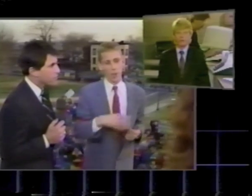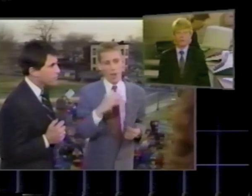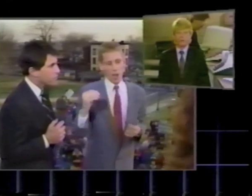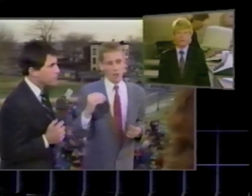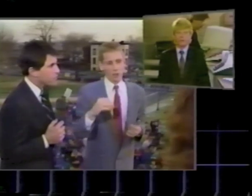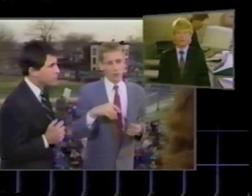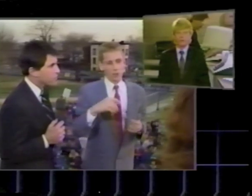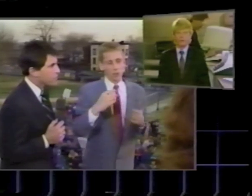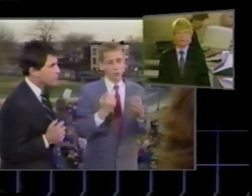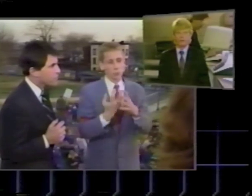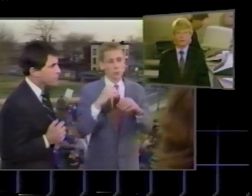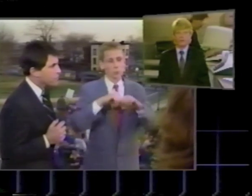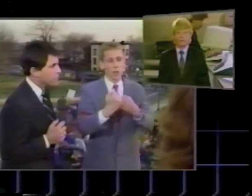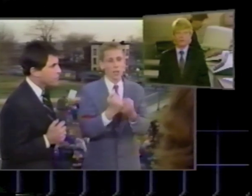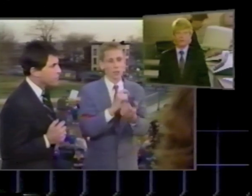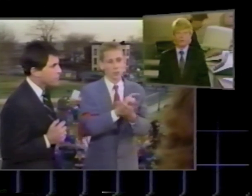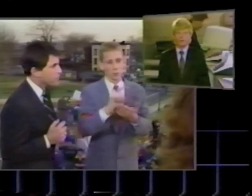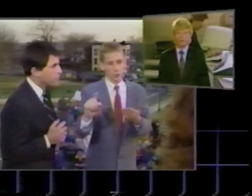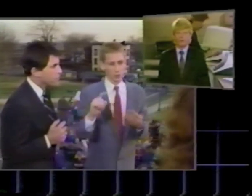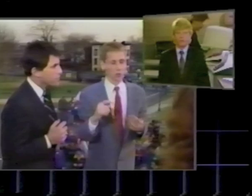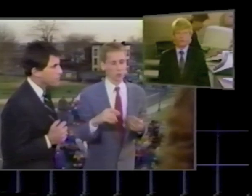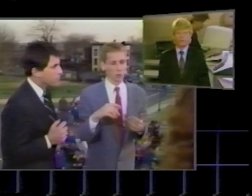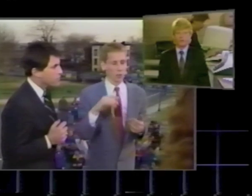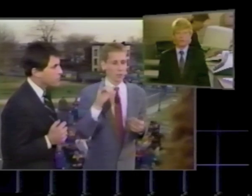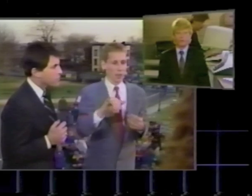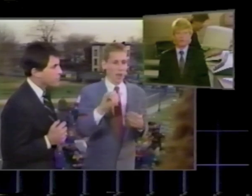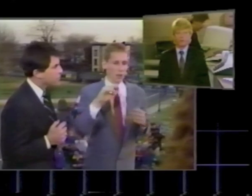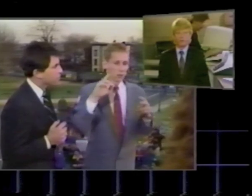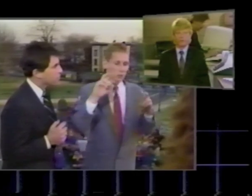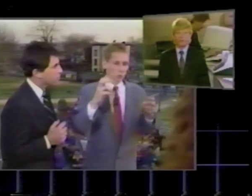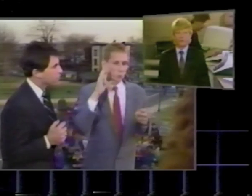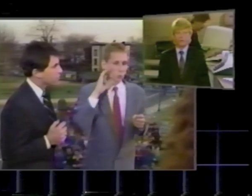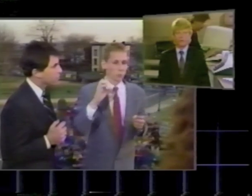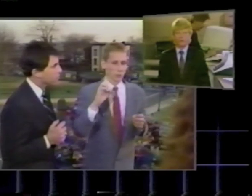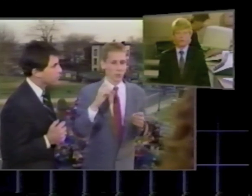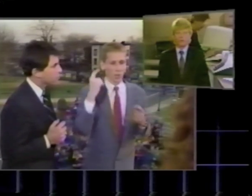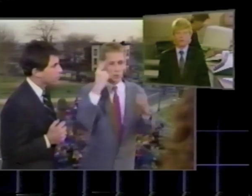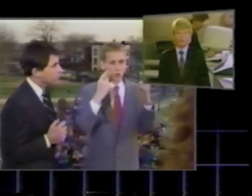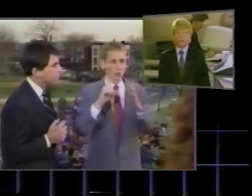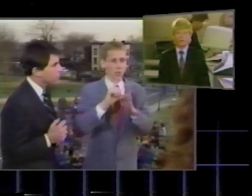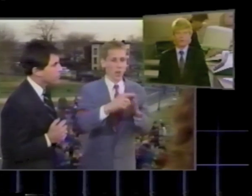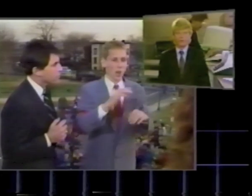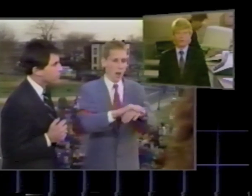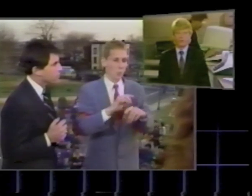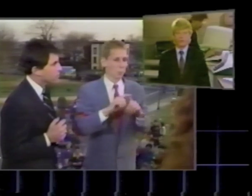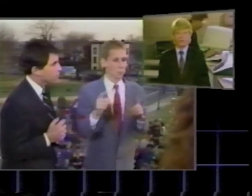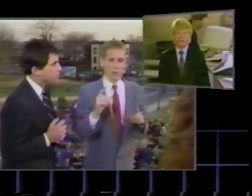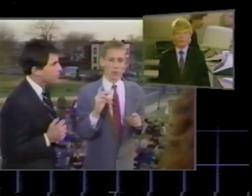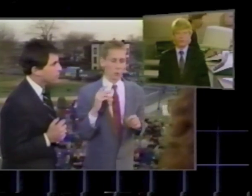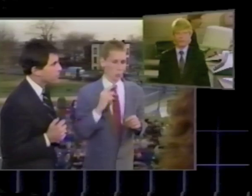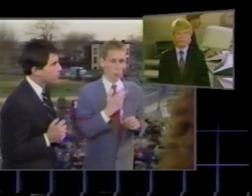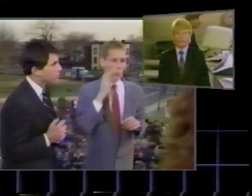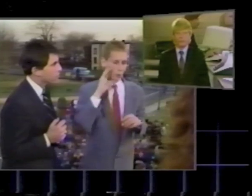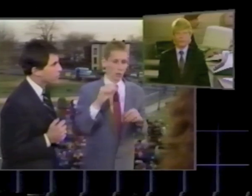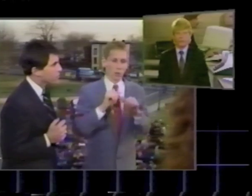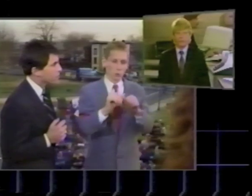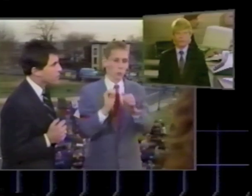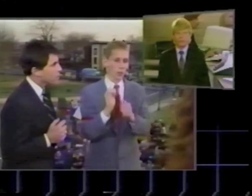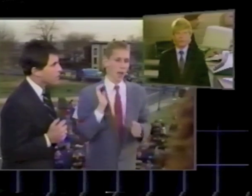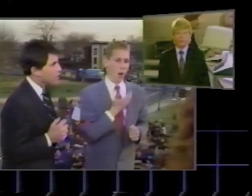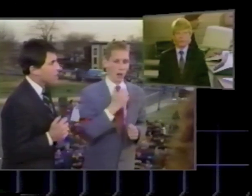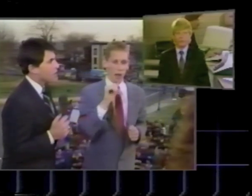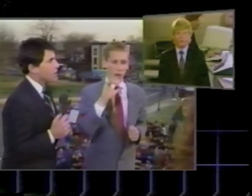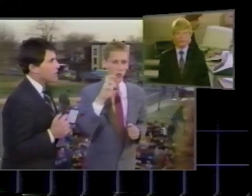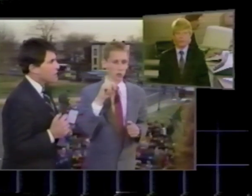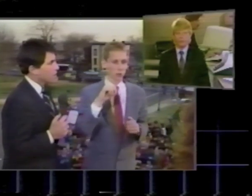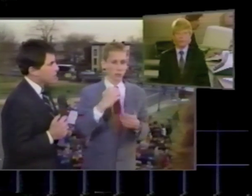to play our game. And during spring break week, that issue will be considered later on. We need to